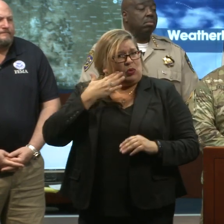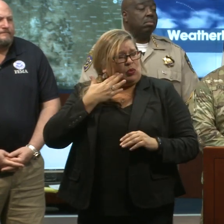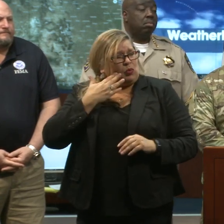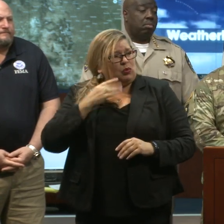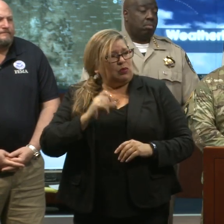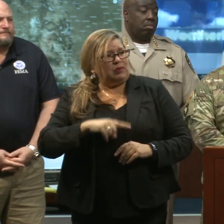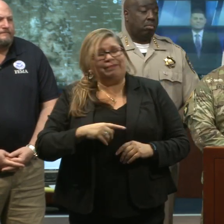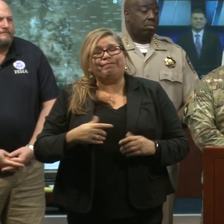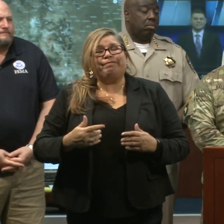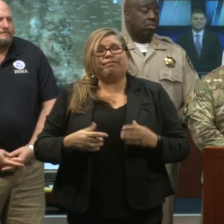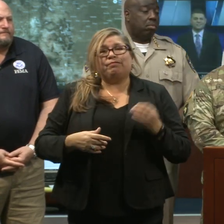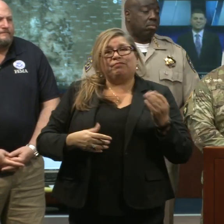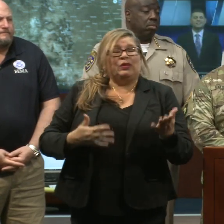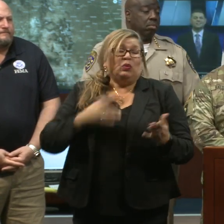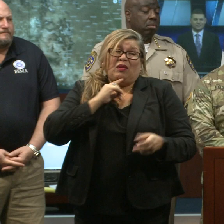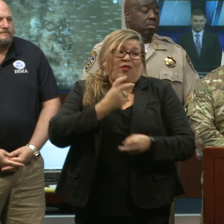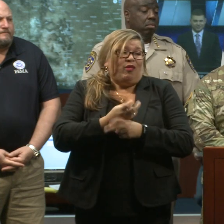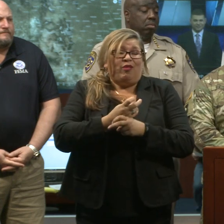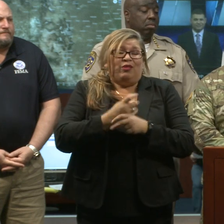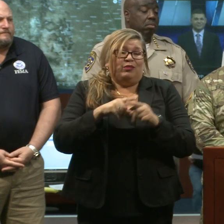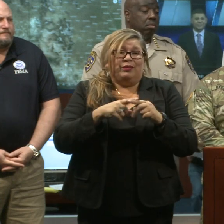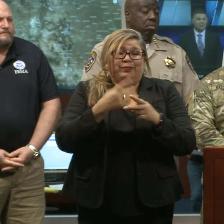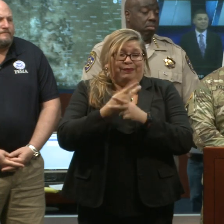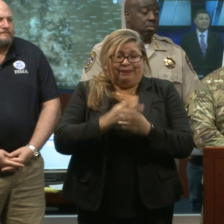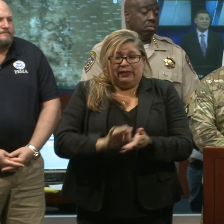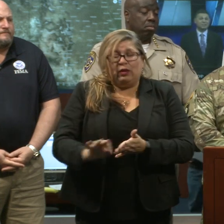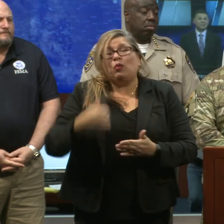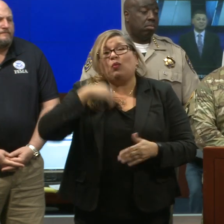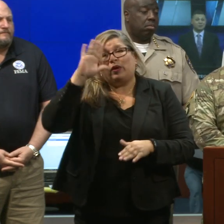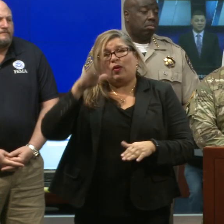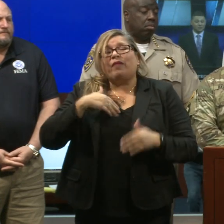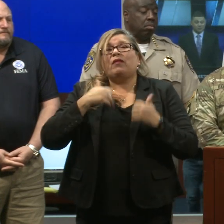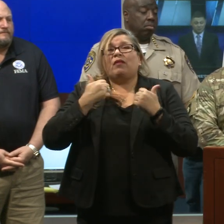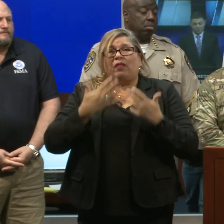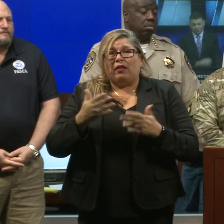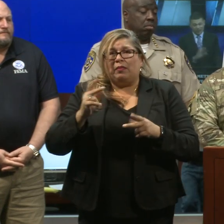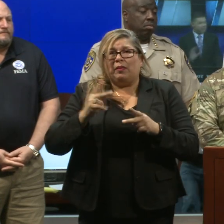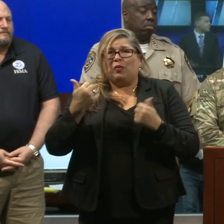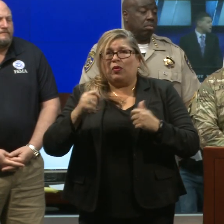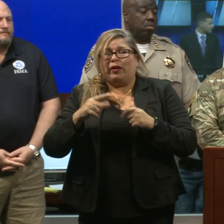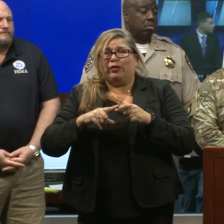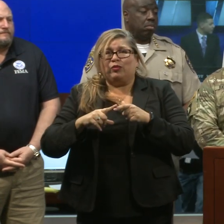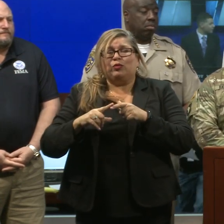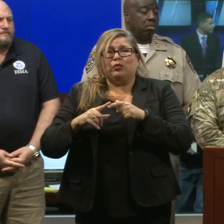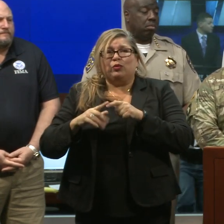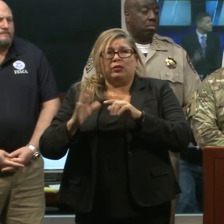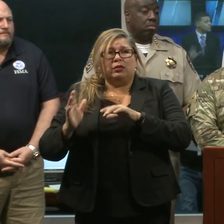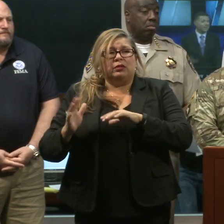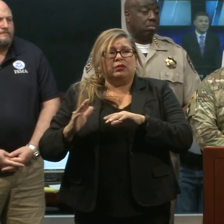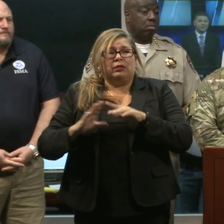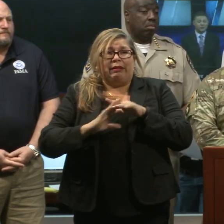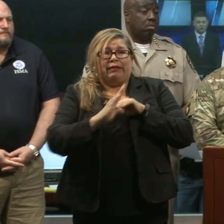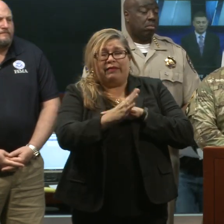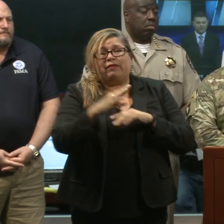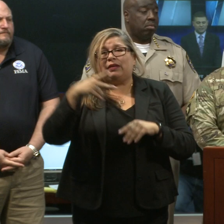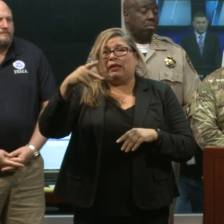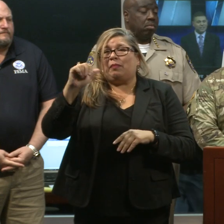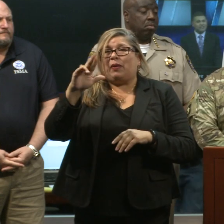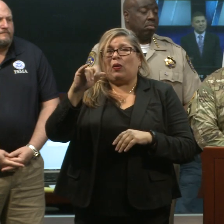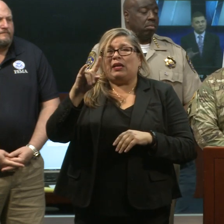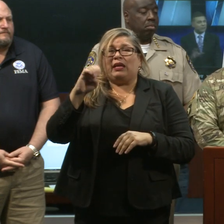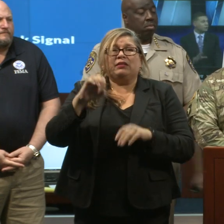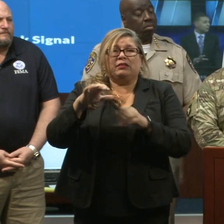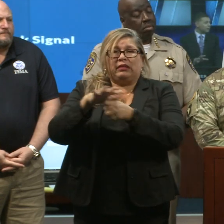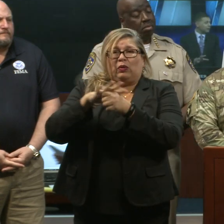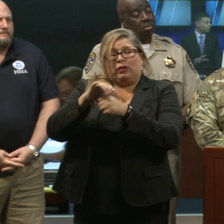It's still pretty hard to assess. We know that there was a lot of movement of people trying to get out of the Paradise area